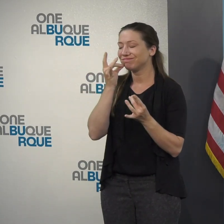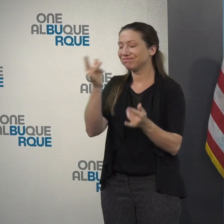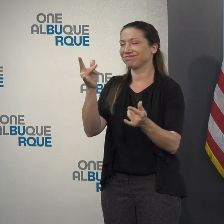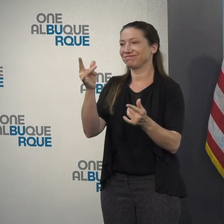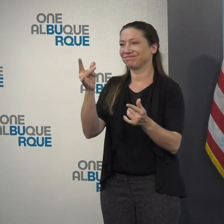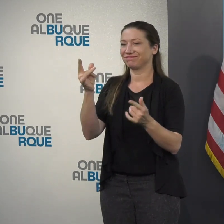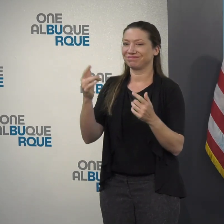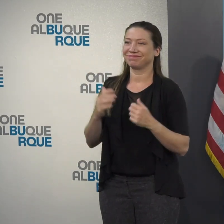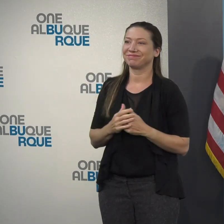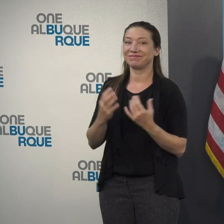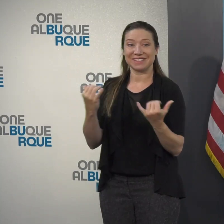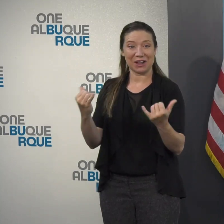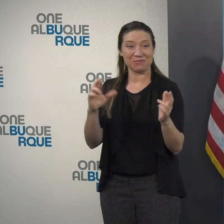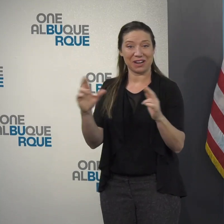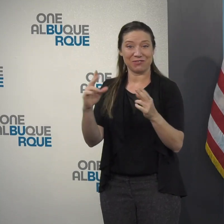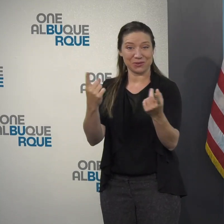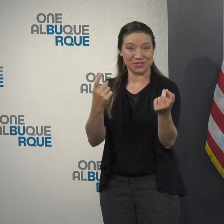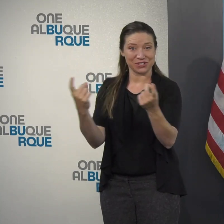let's take your questions.